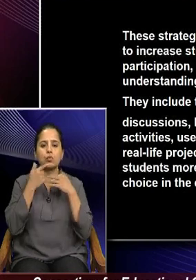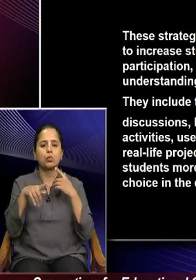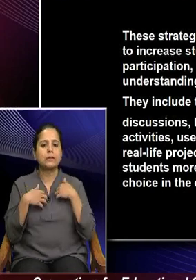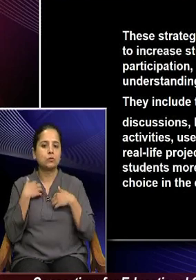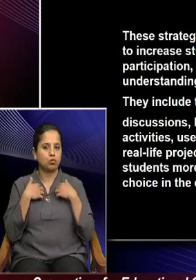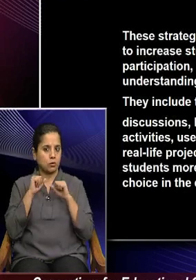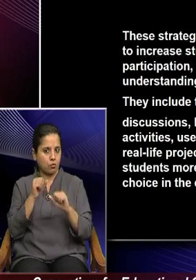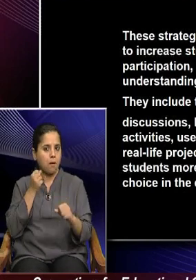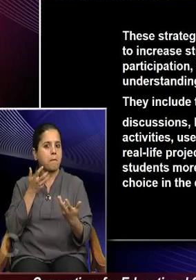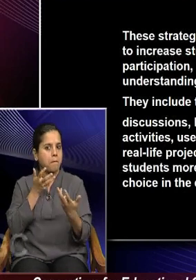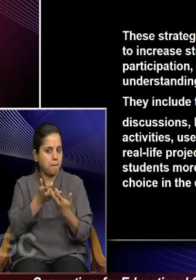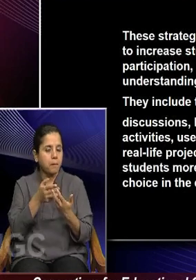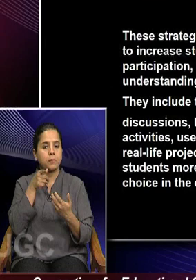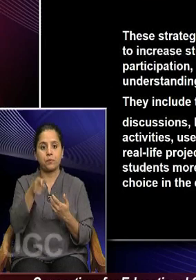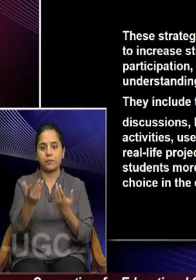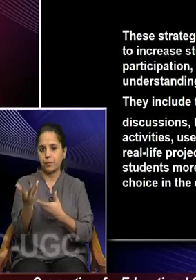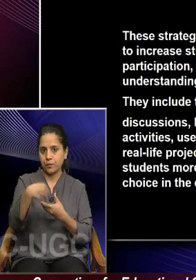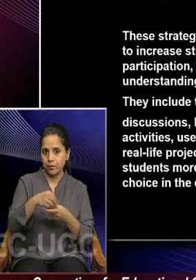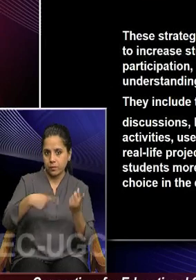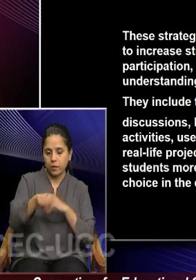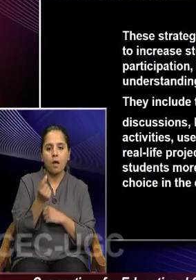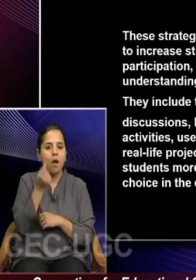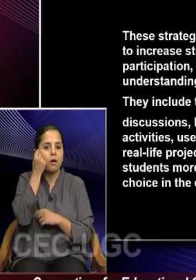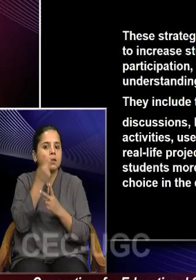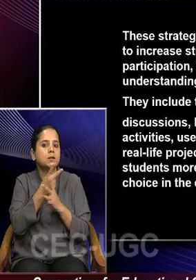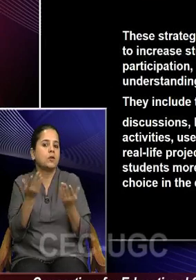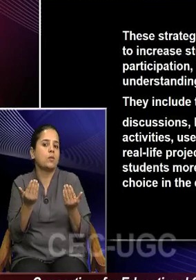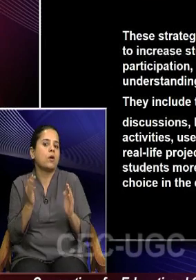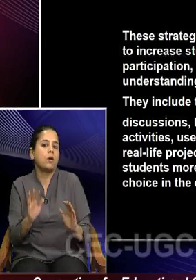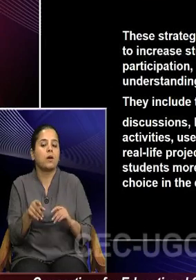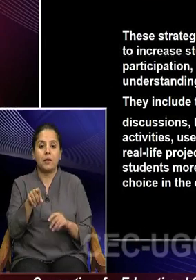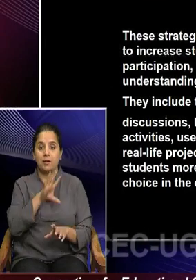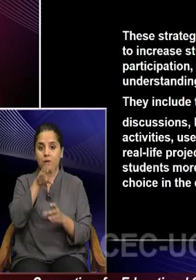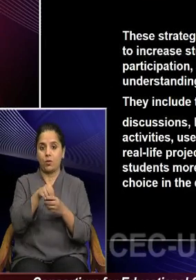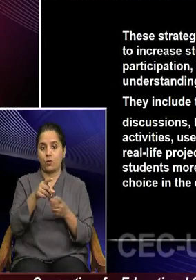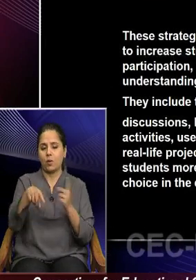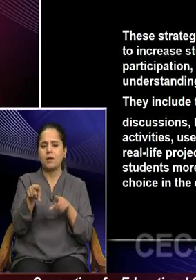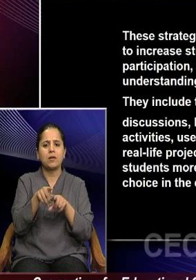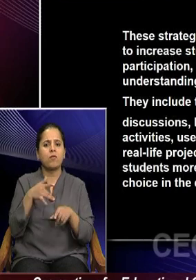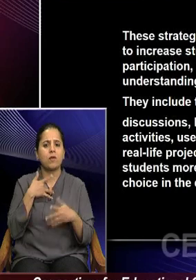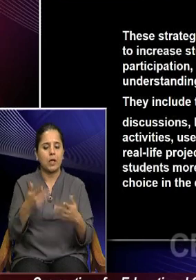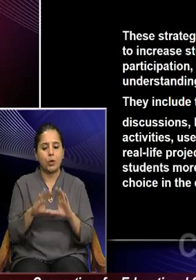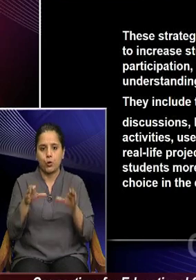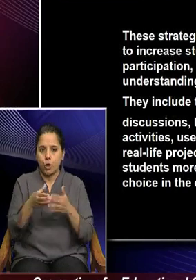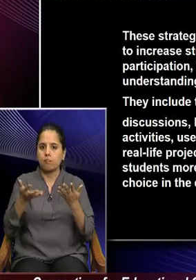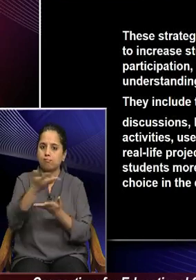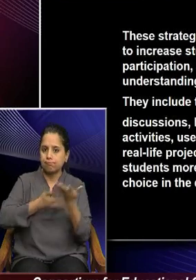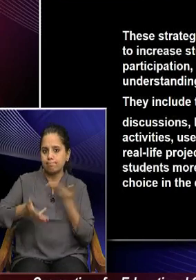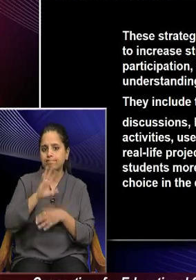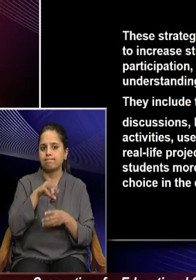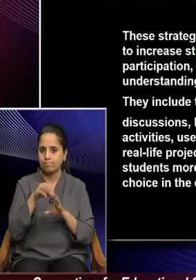interest and participation and understanding. They include the things like group